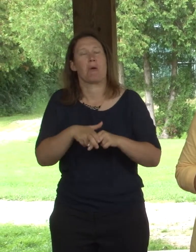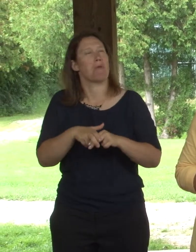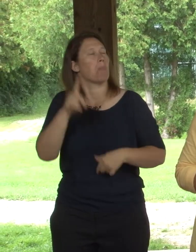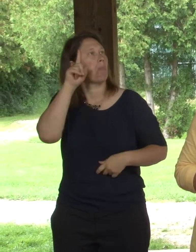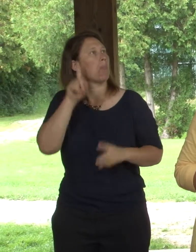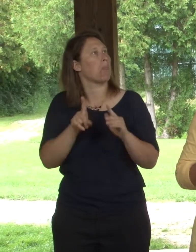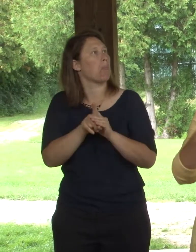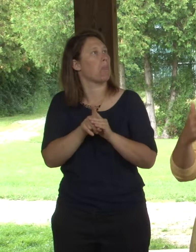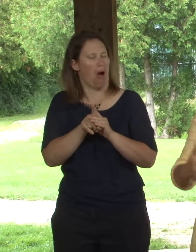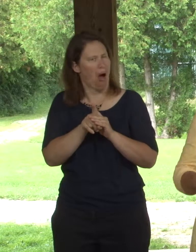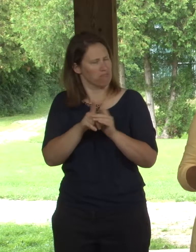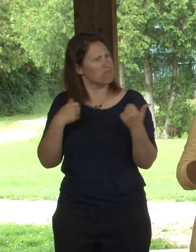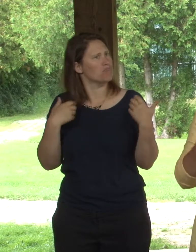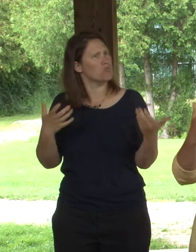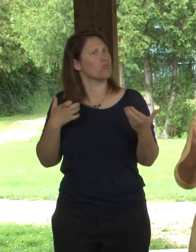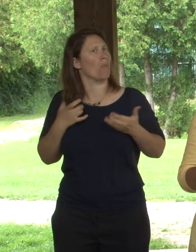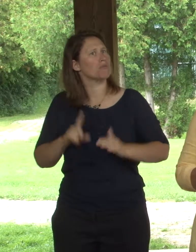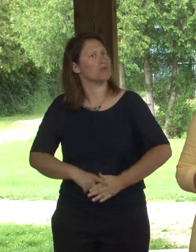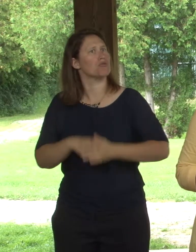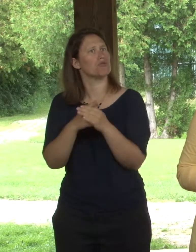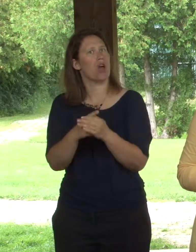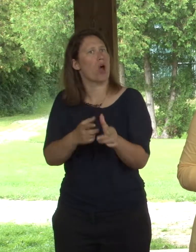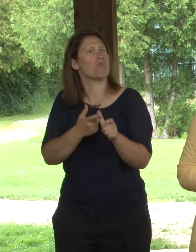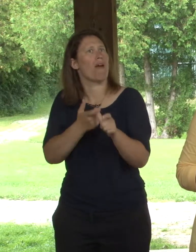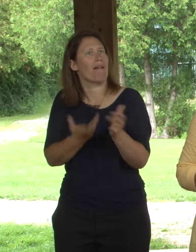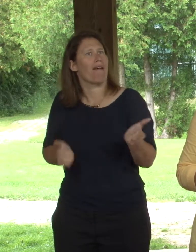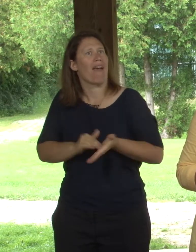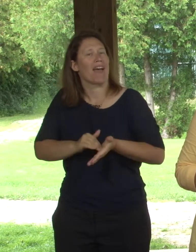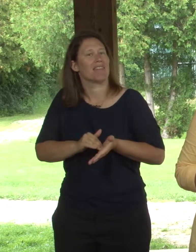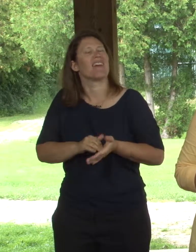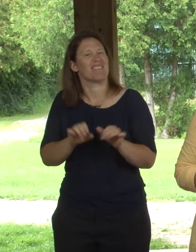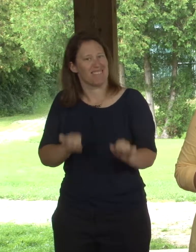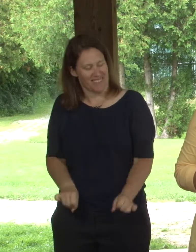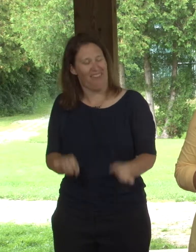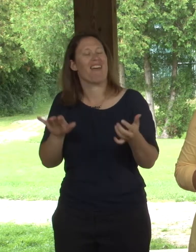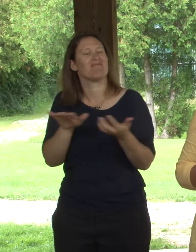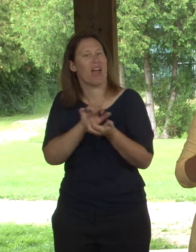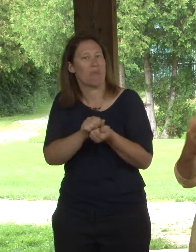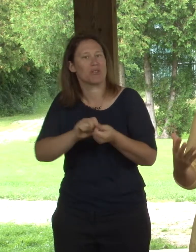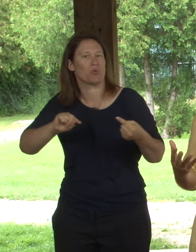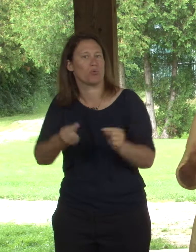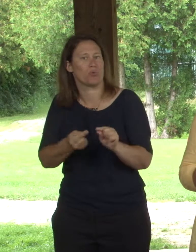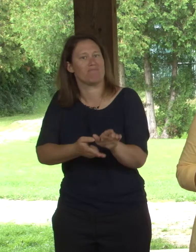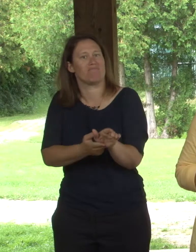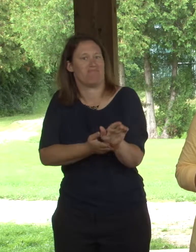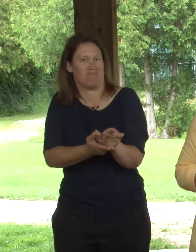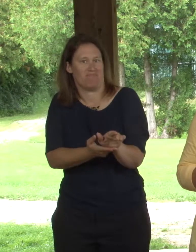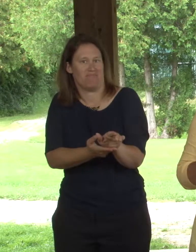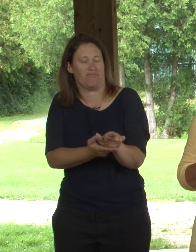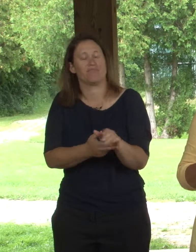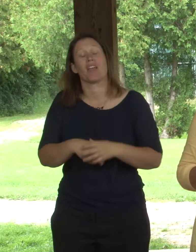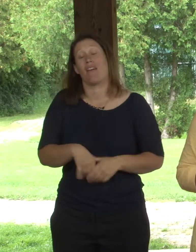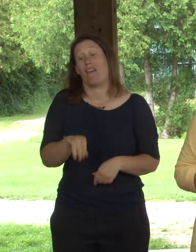after 10 years. But we have to ease into these things. Achilles tendon injury, otherwise known as